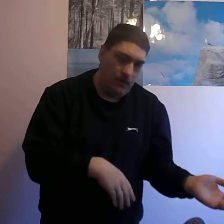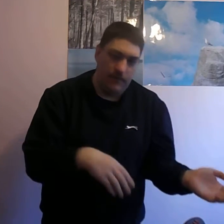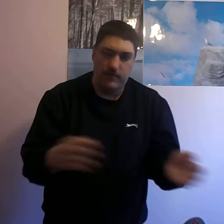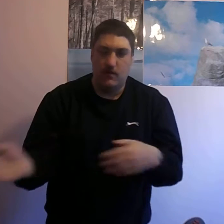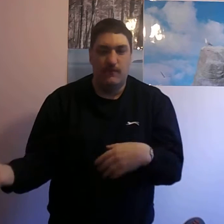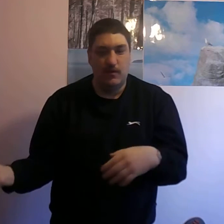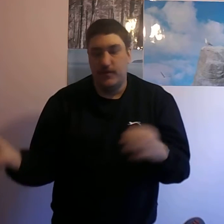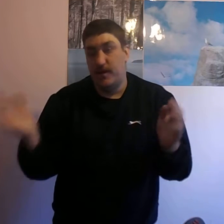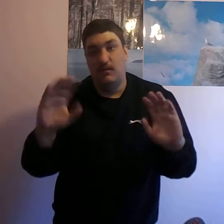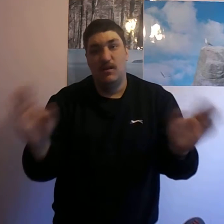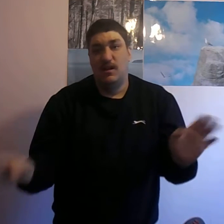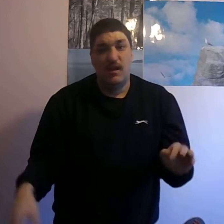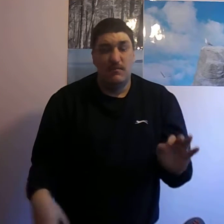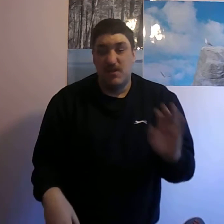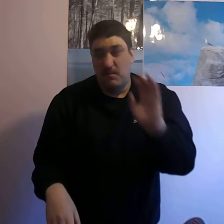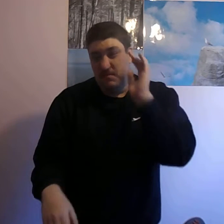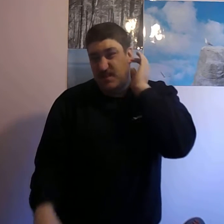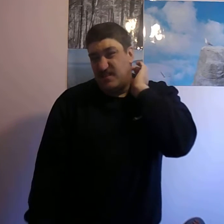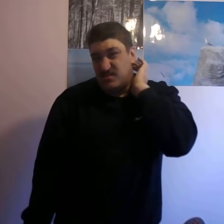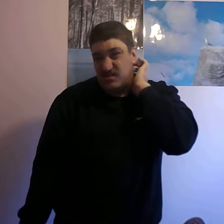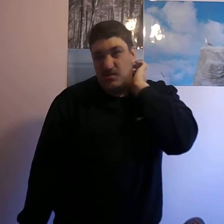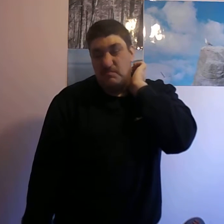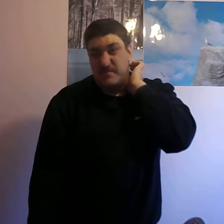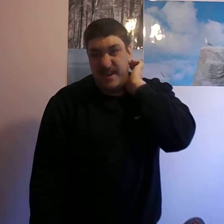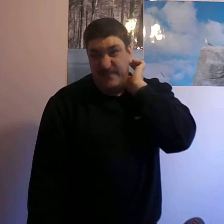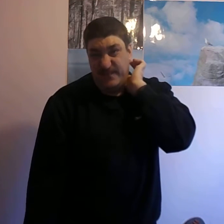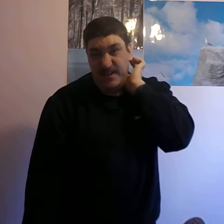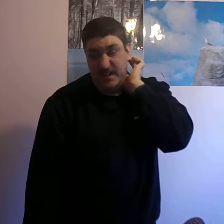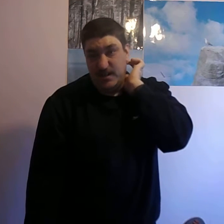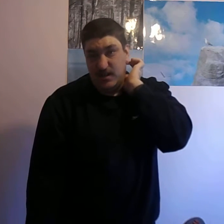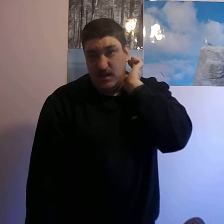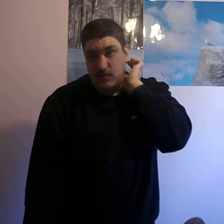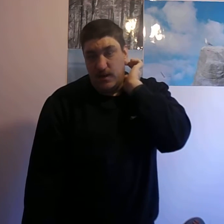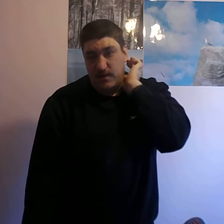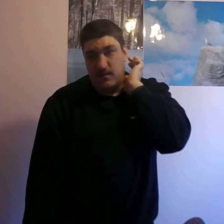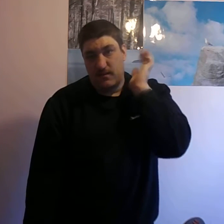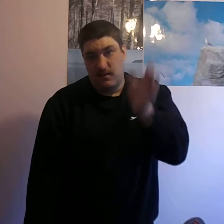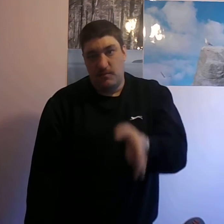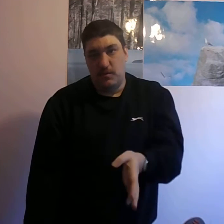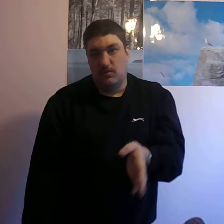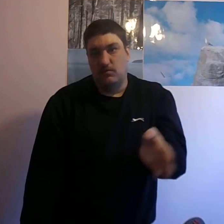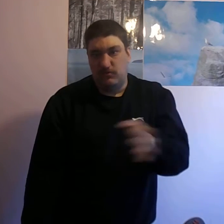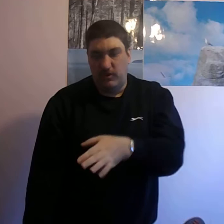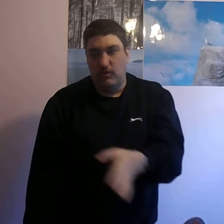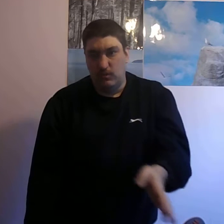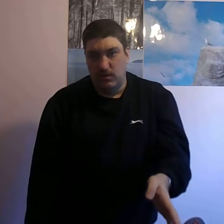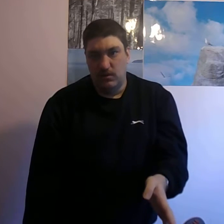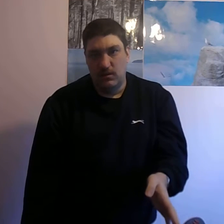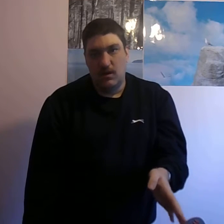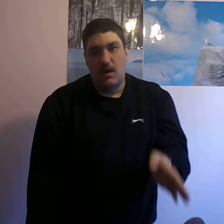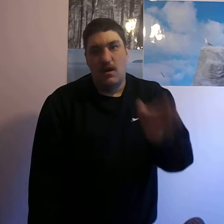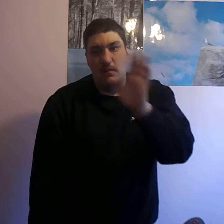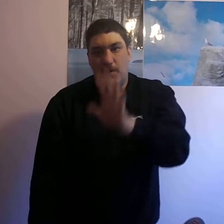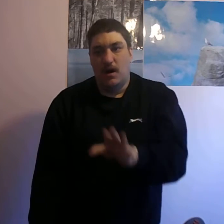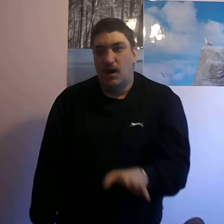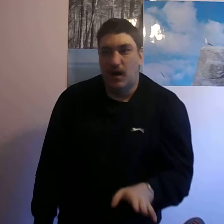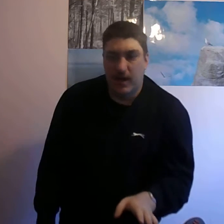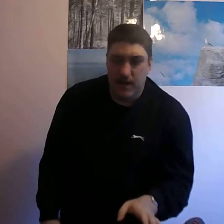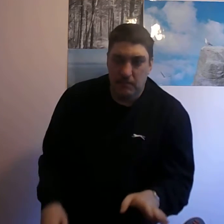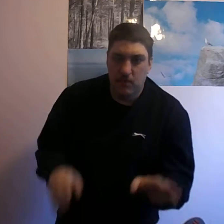so forth. And I'll probably touch on them briefly when I discuss Portal 2. But in Portal